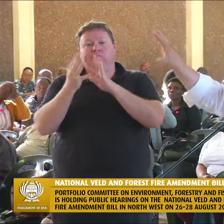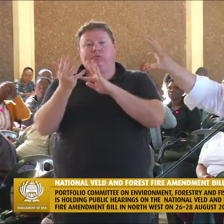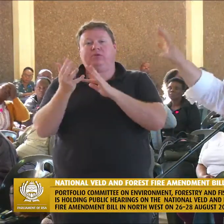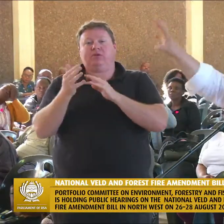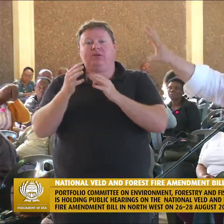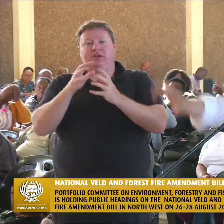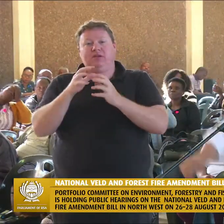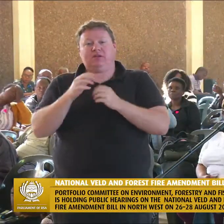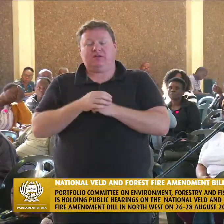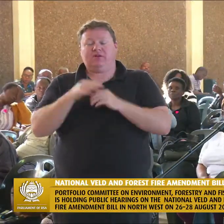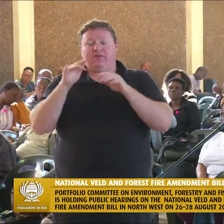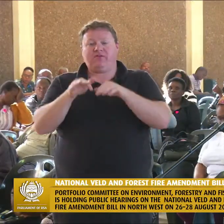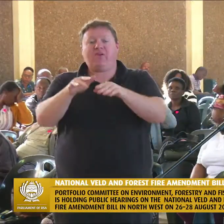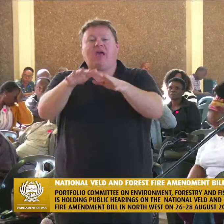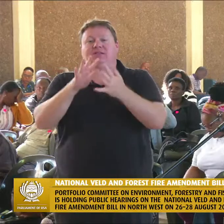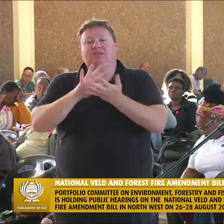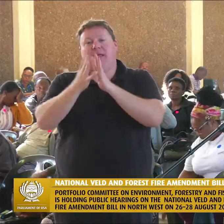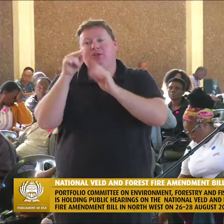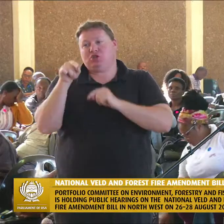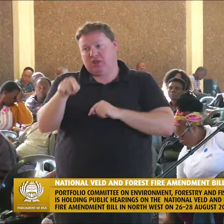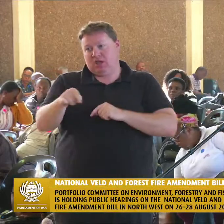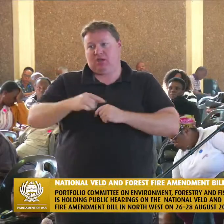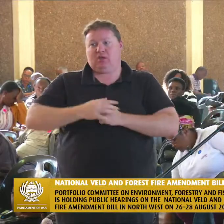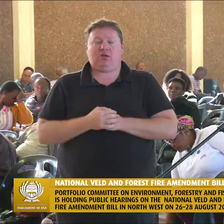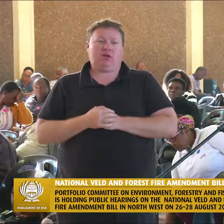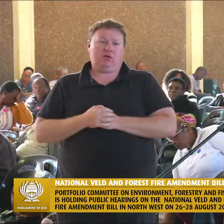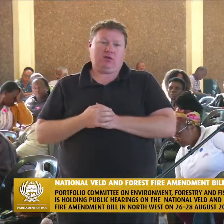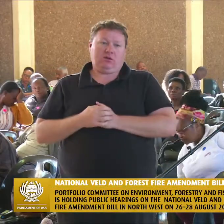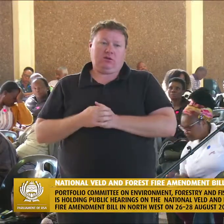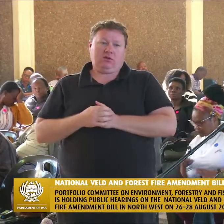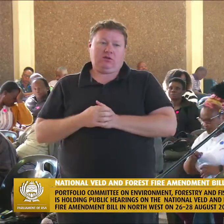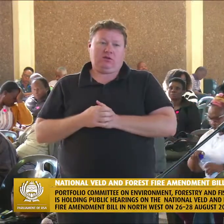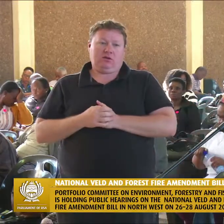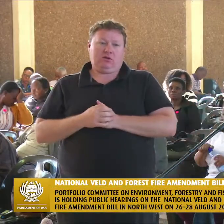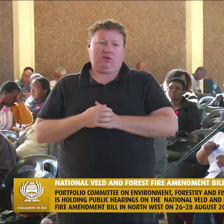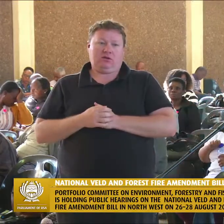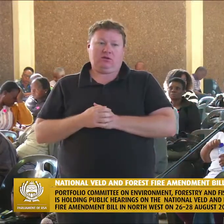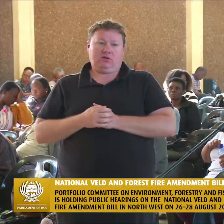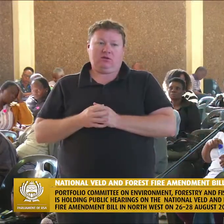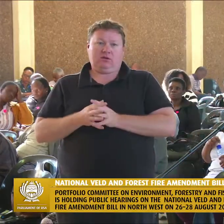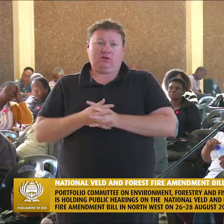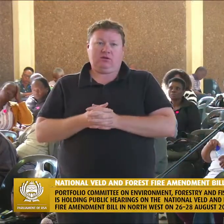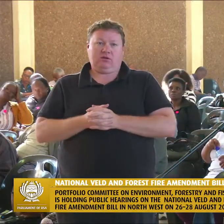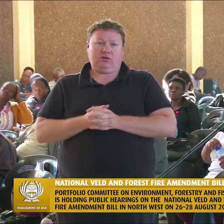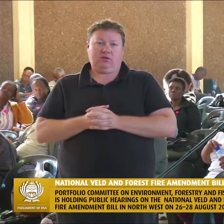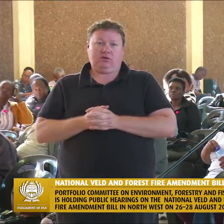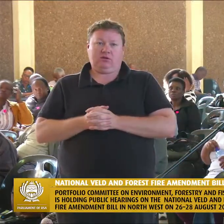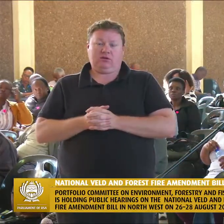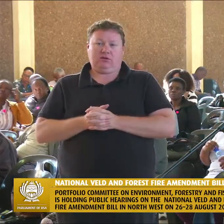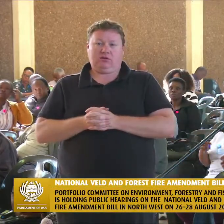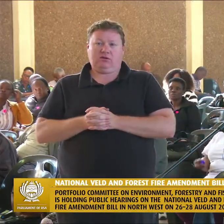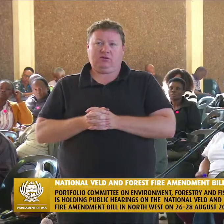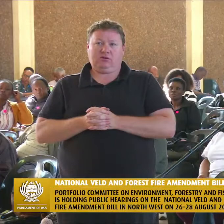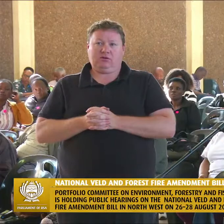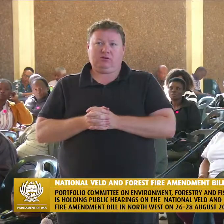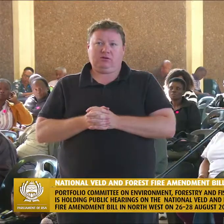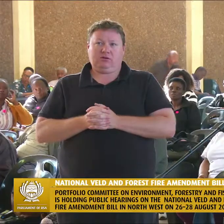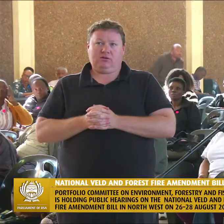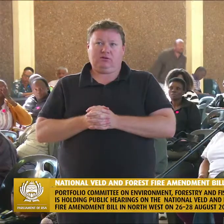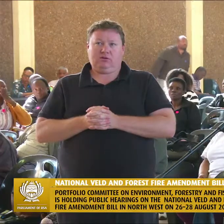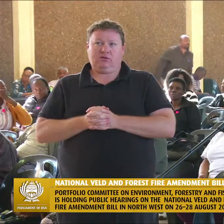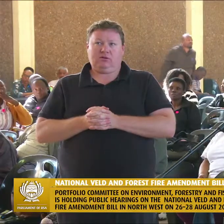they were damaged by flats there were people who built their sharks